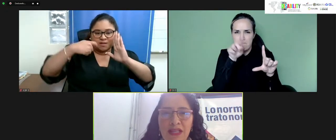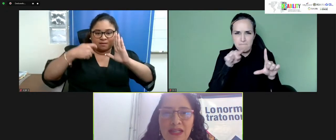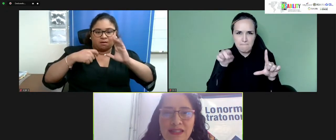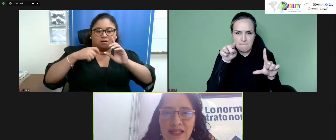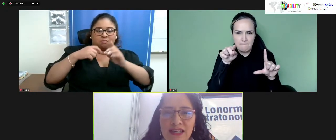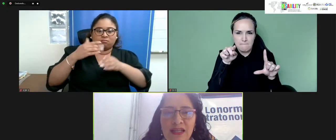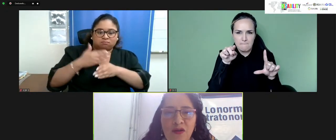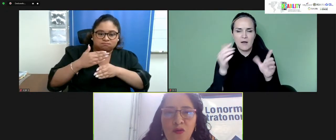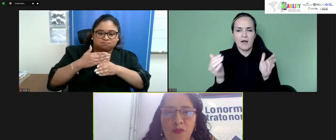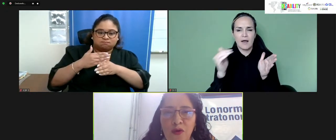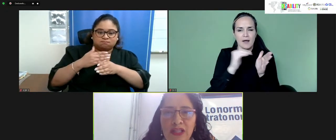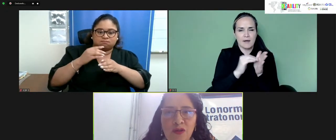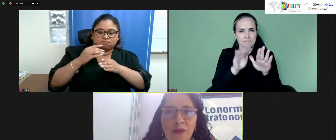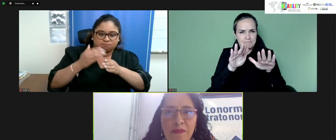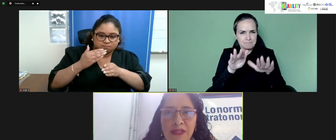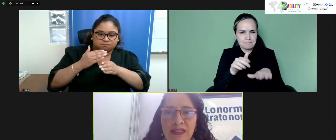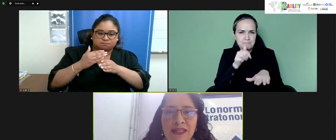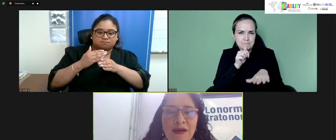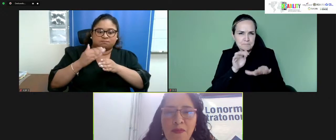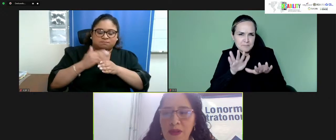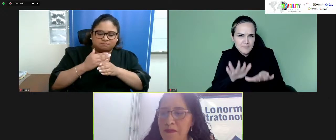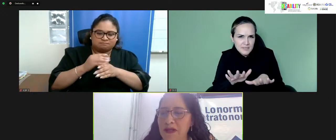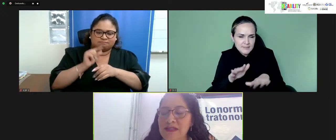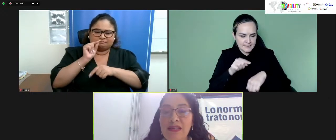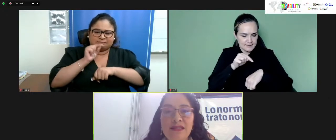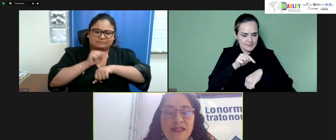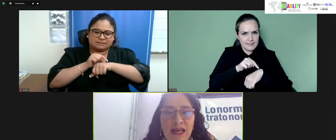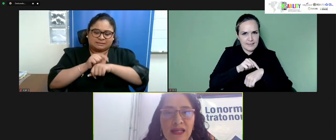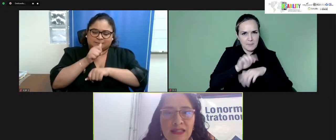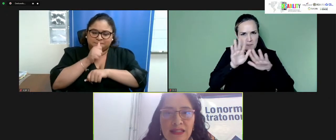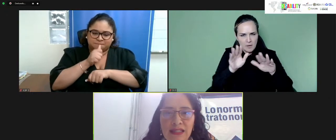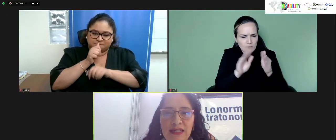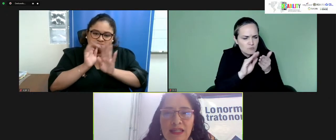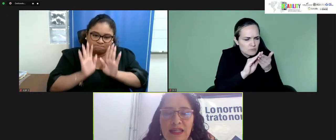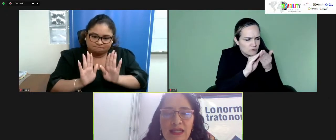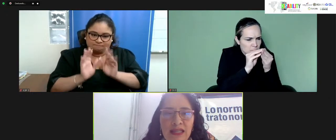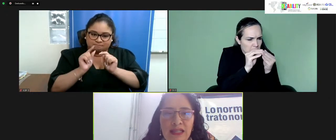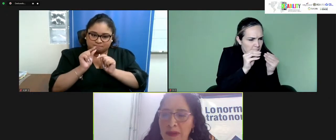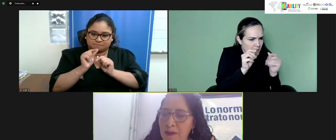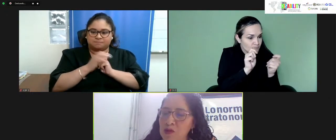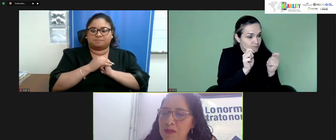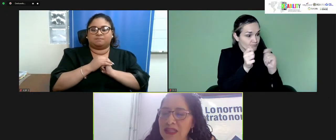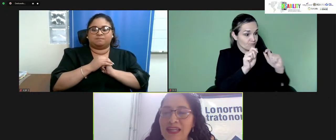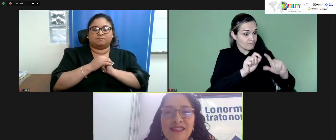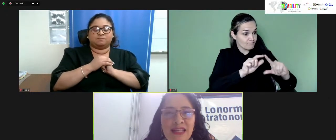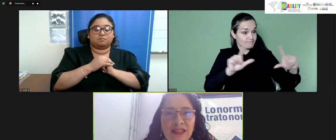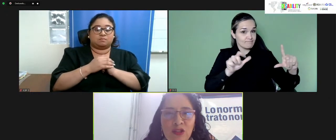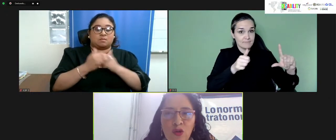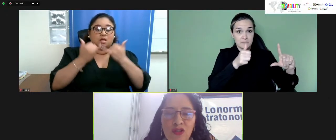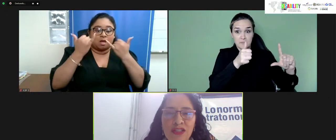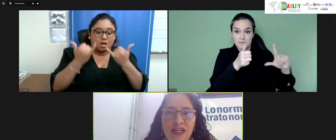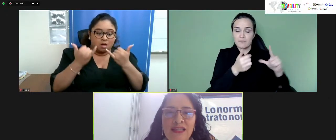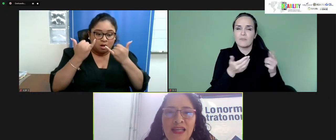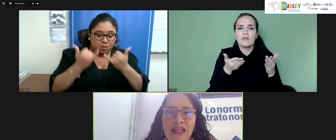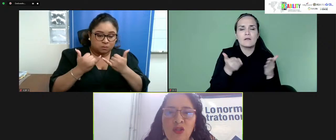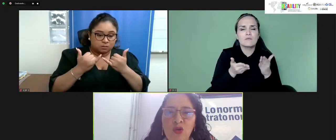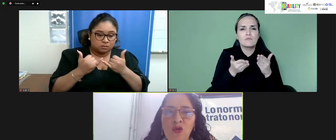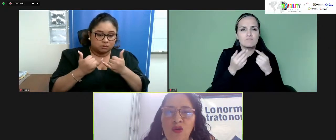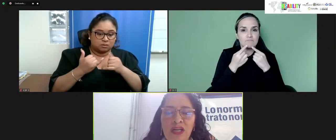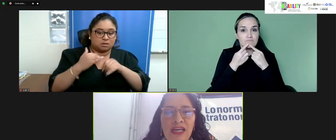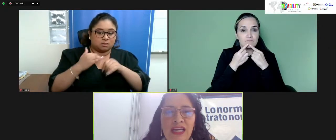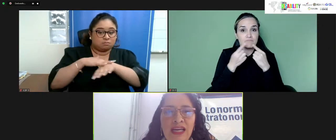technical problems so we request for some time and patience and in the